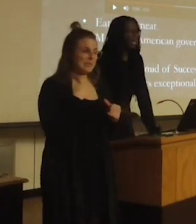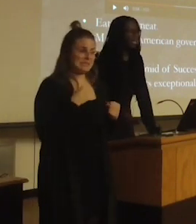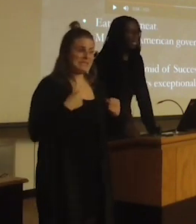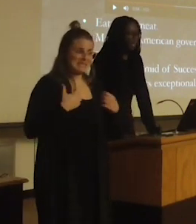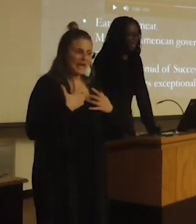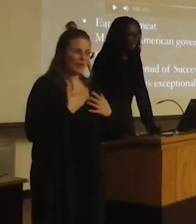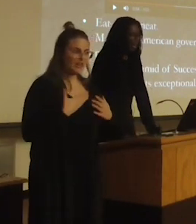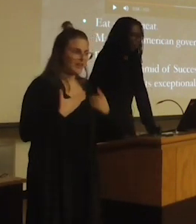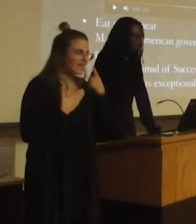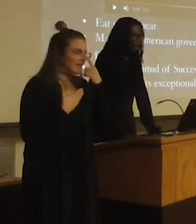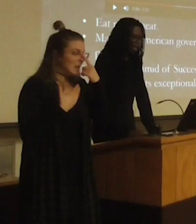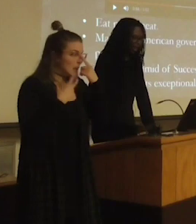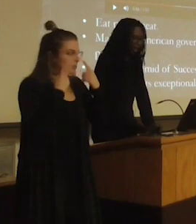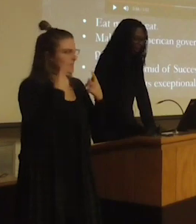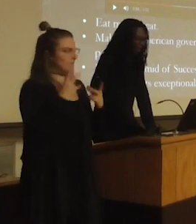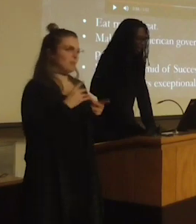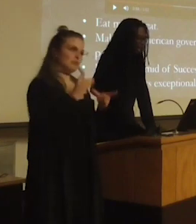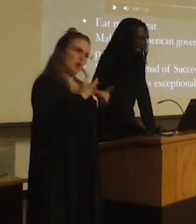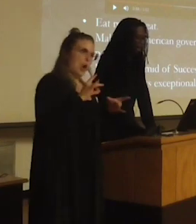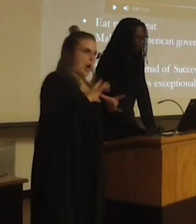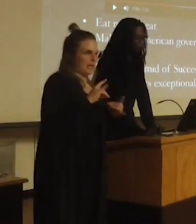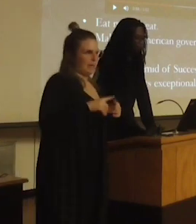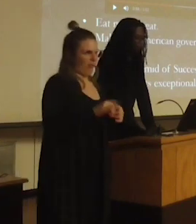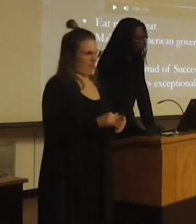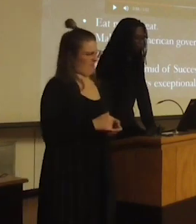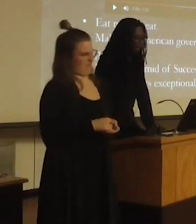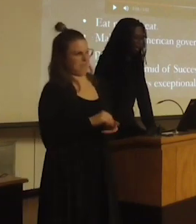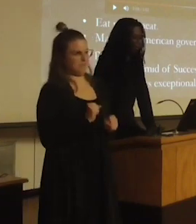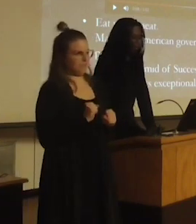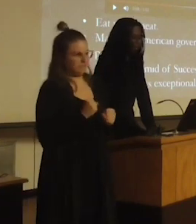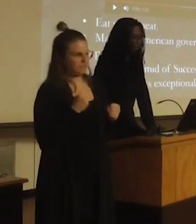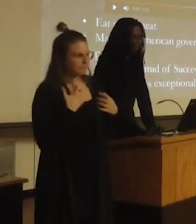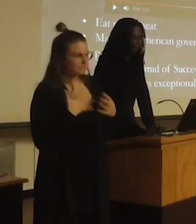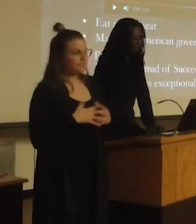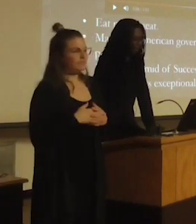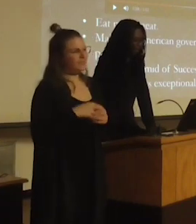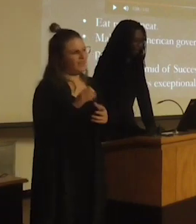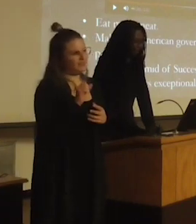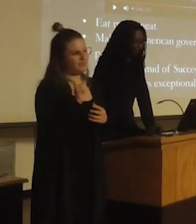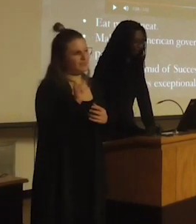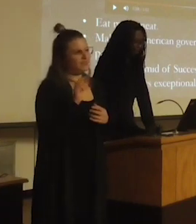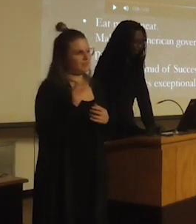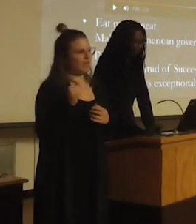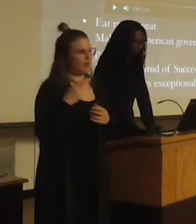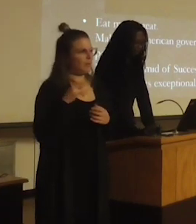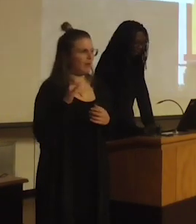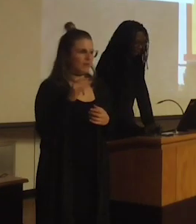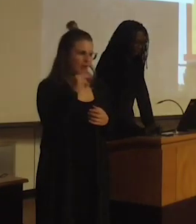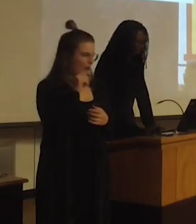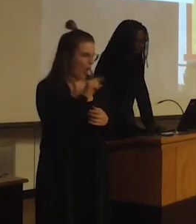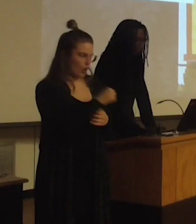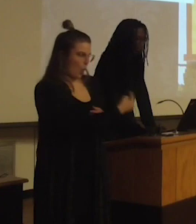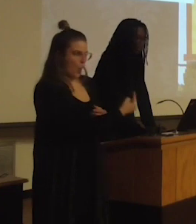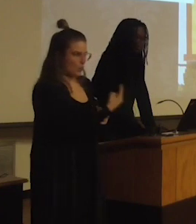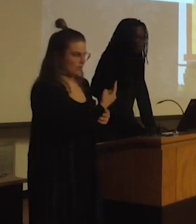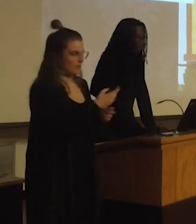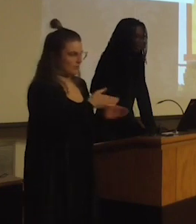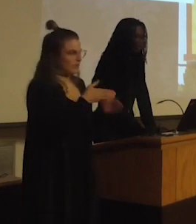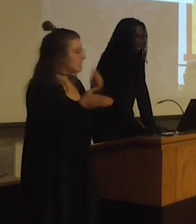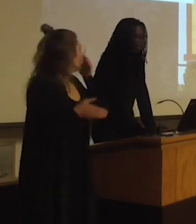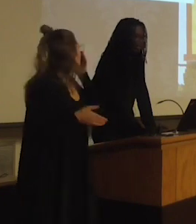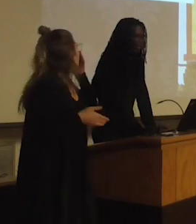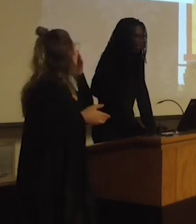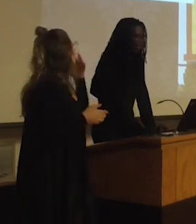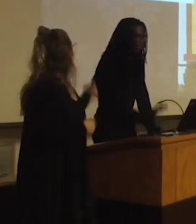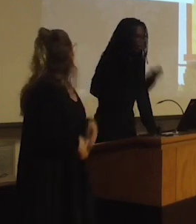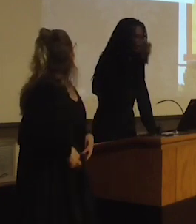scary thing to see someone talking about. And of course, Sarah Palin is alone. I'm going to the next slide. There we go.